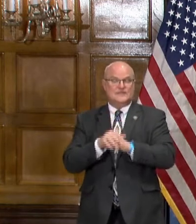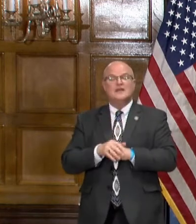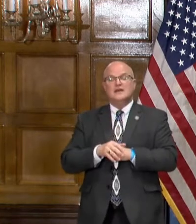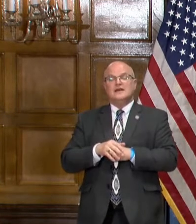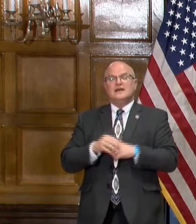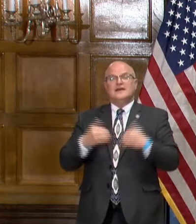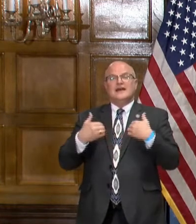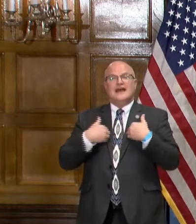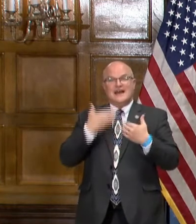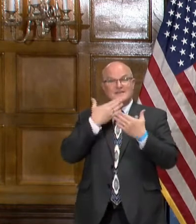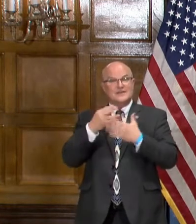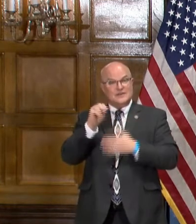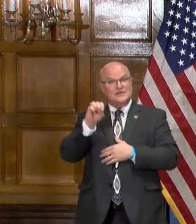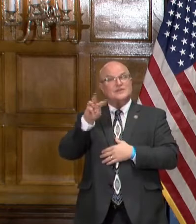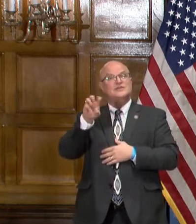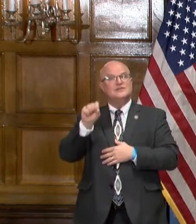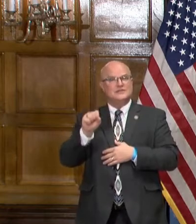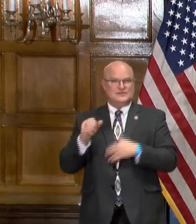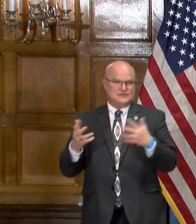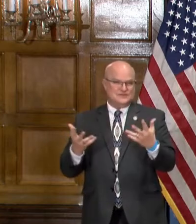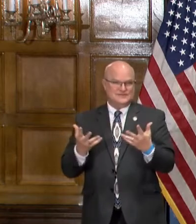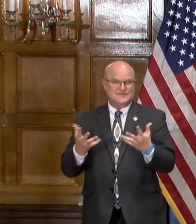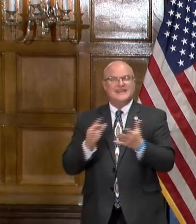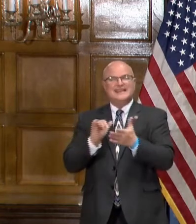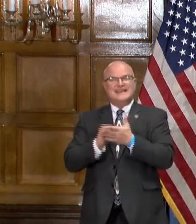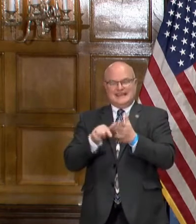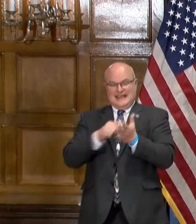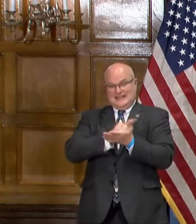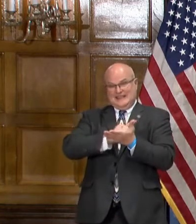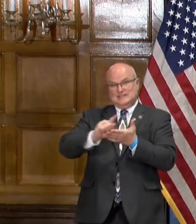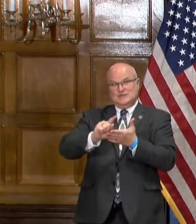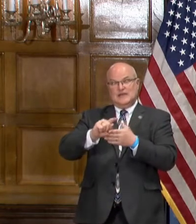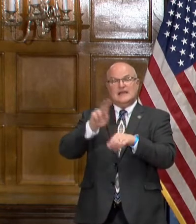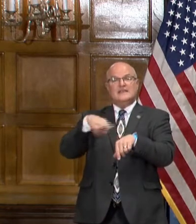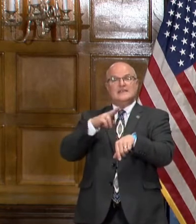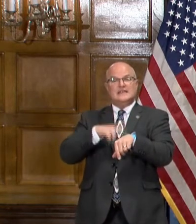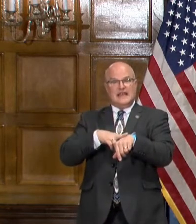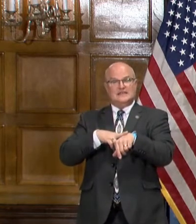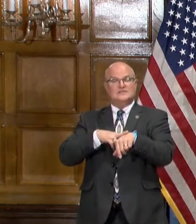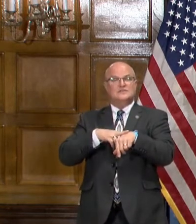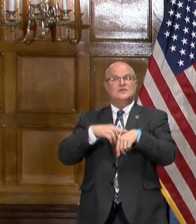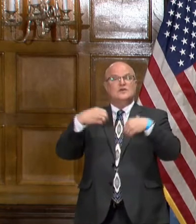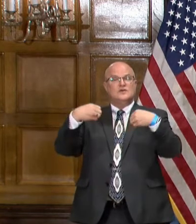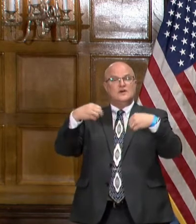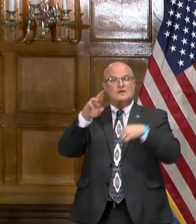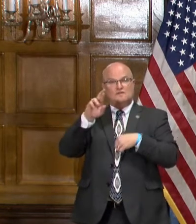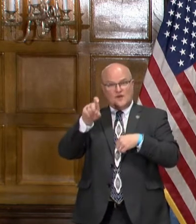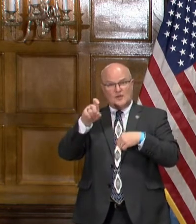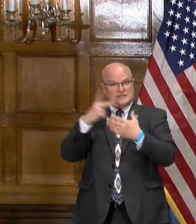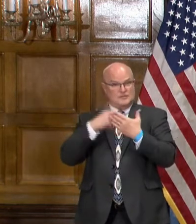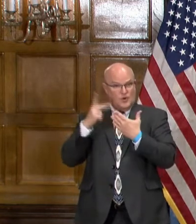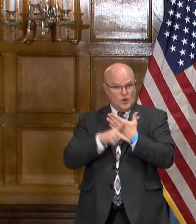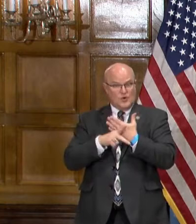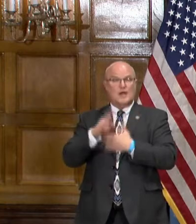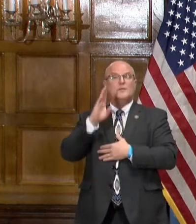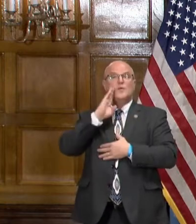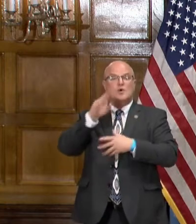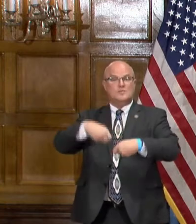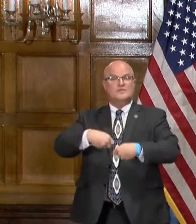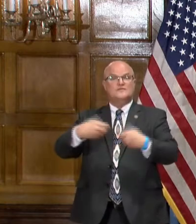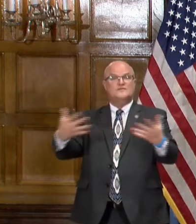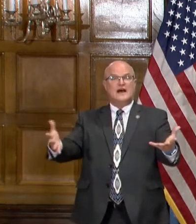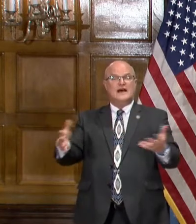is some good news, and that is that this week the National Retail Pharmacy Program will be